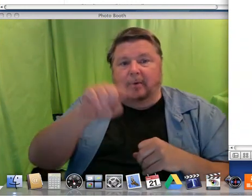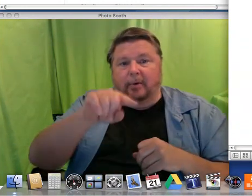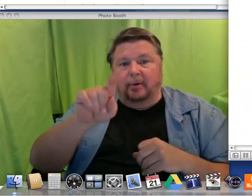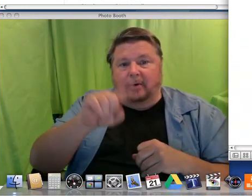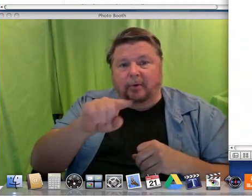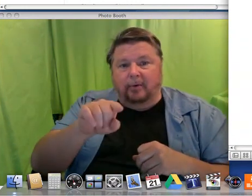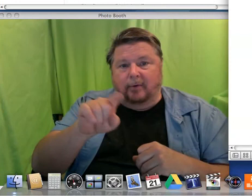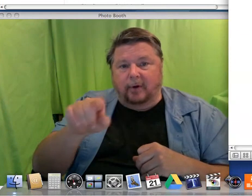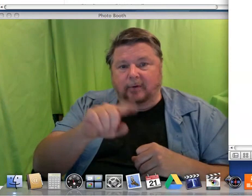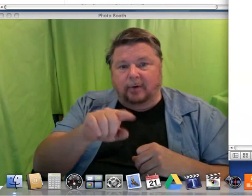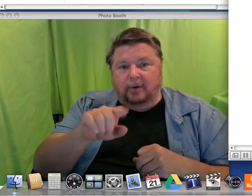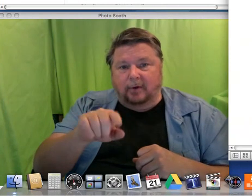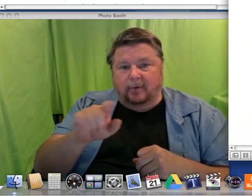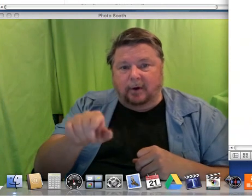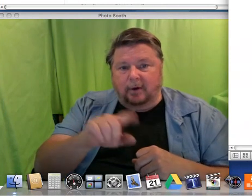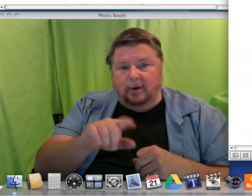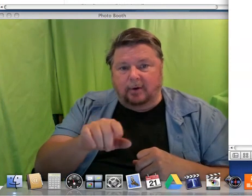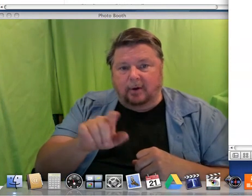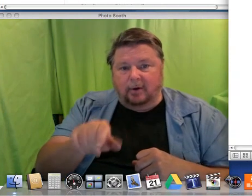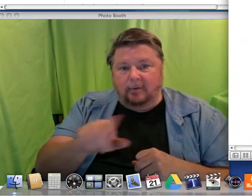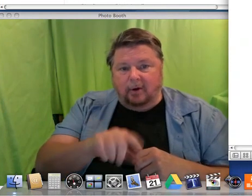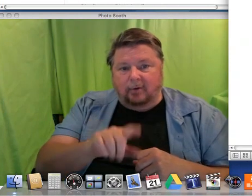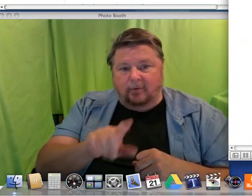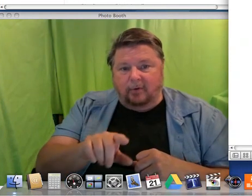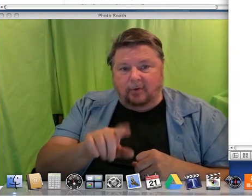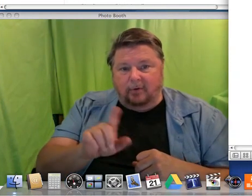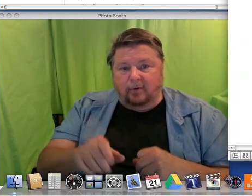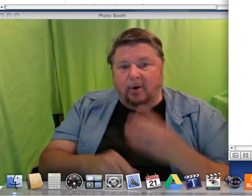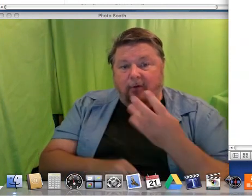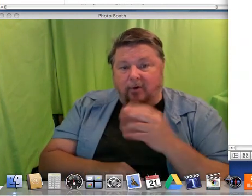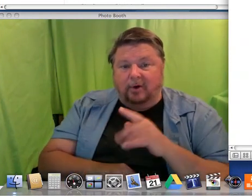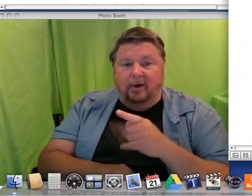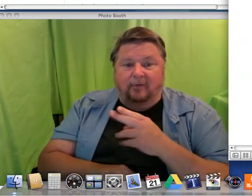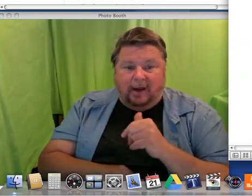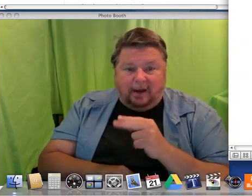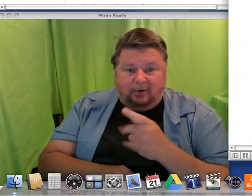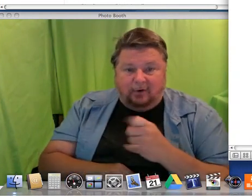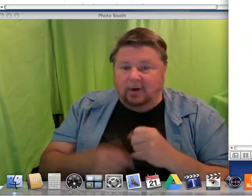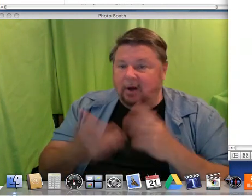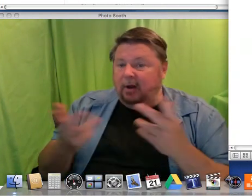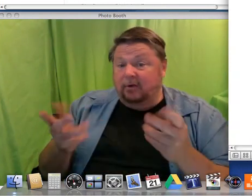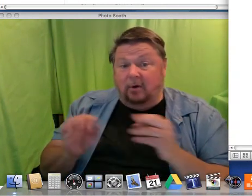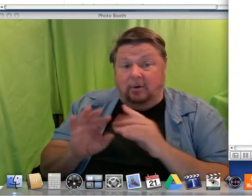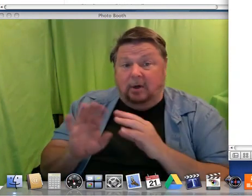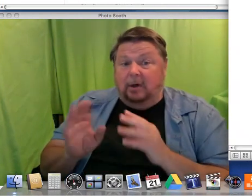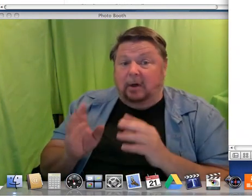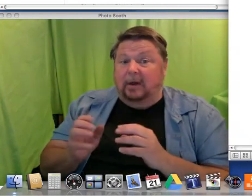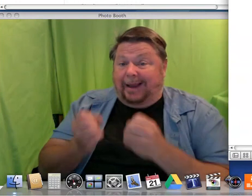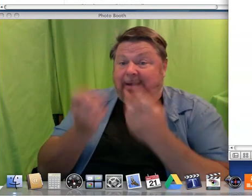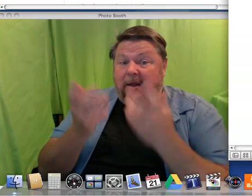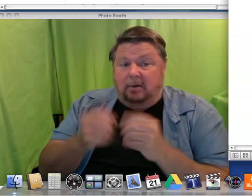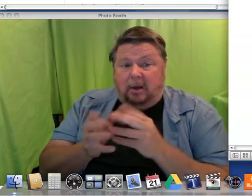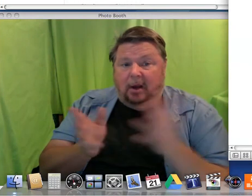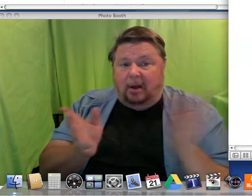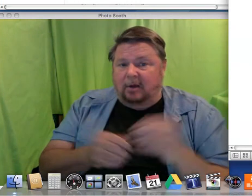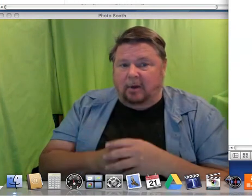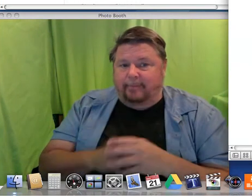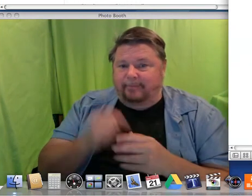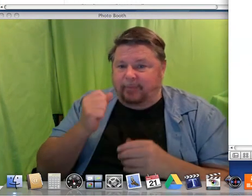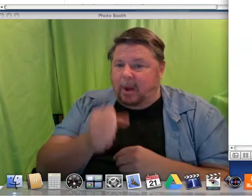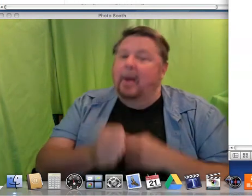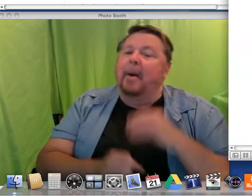and 1, 2, 3, 4, 5, 6, 7, 8, 9, 10, 11, 12, 13, 14 phalanges. So that's